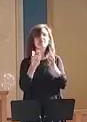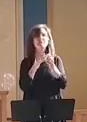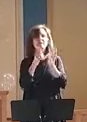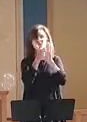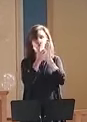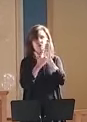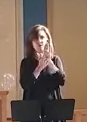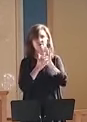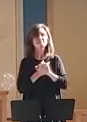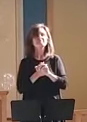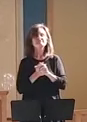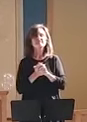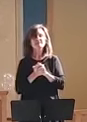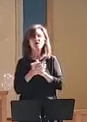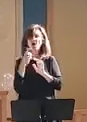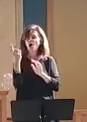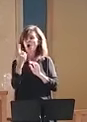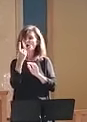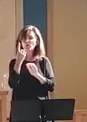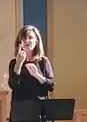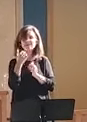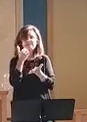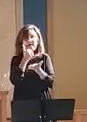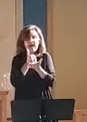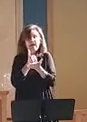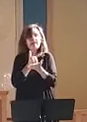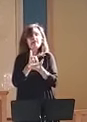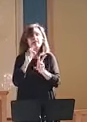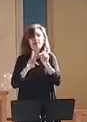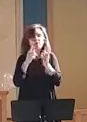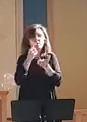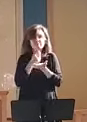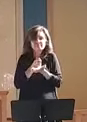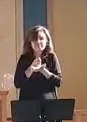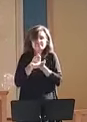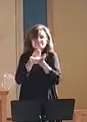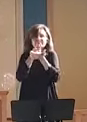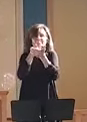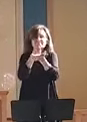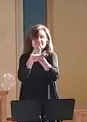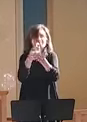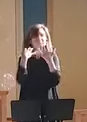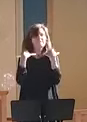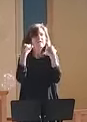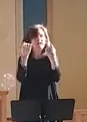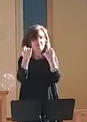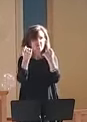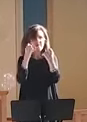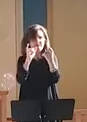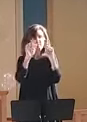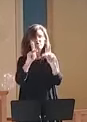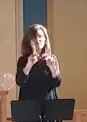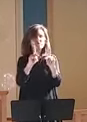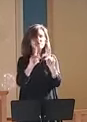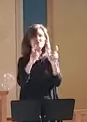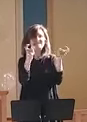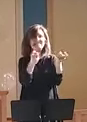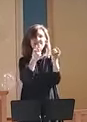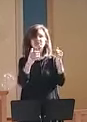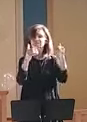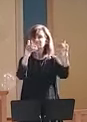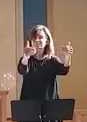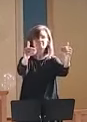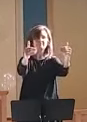always for the rehabilitation of that person, the unrepentant one, and for their